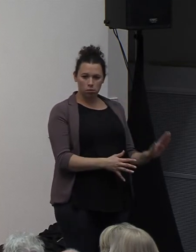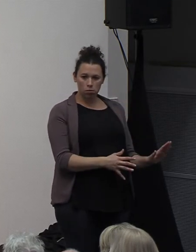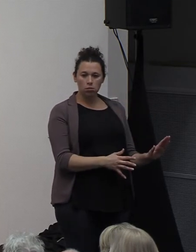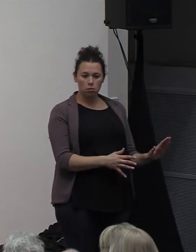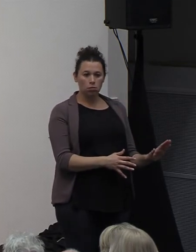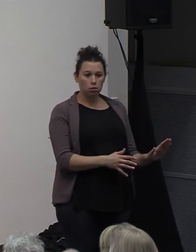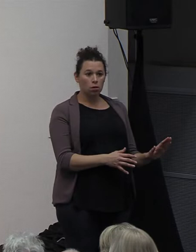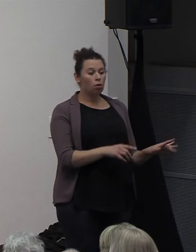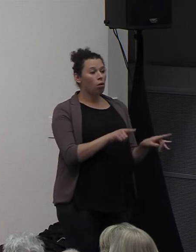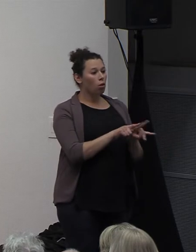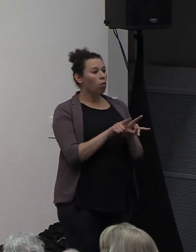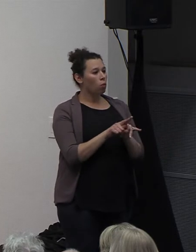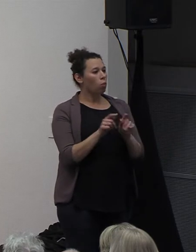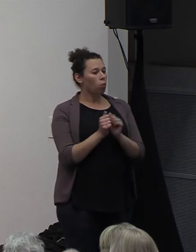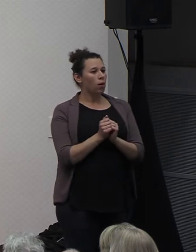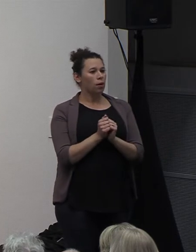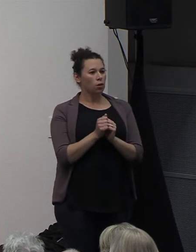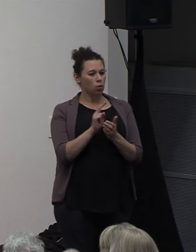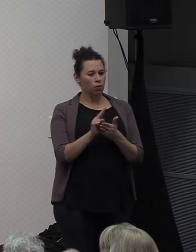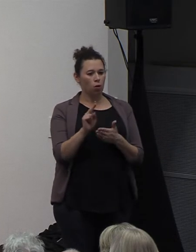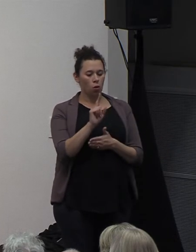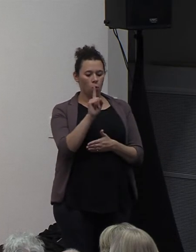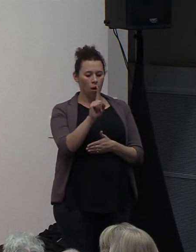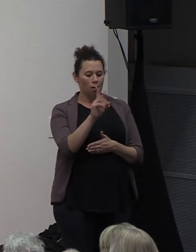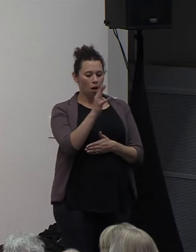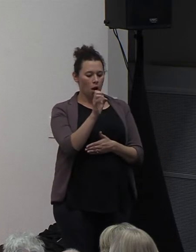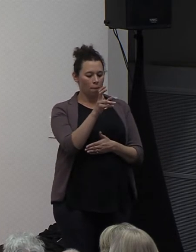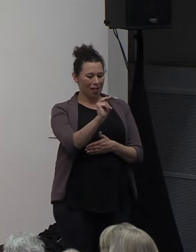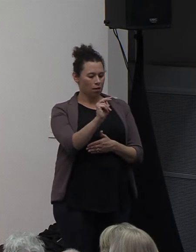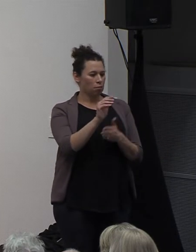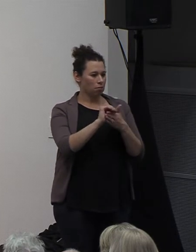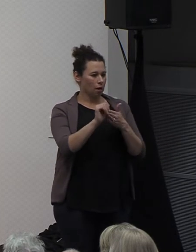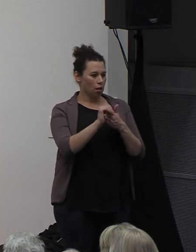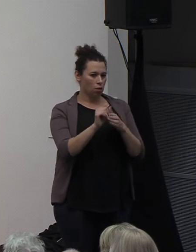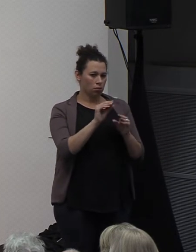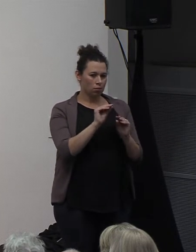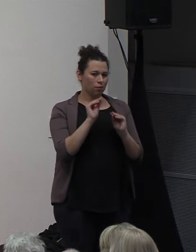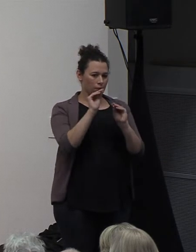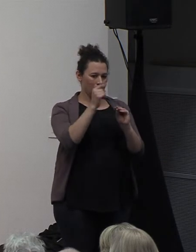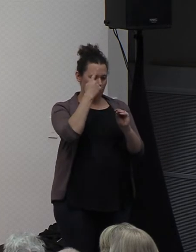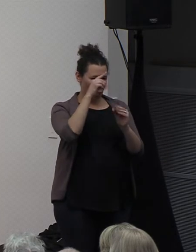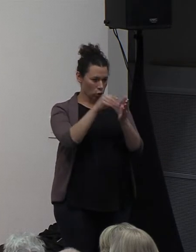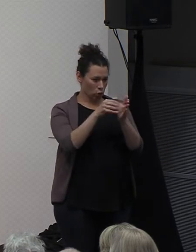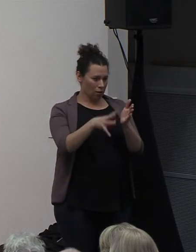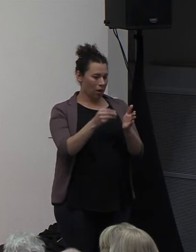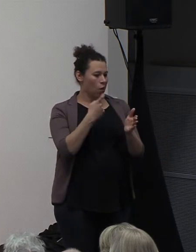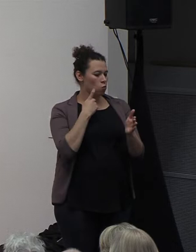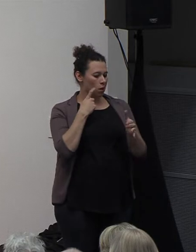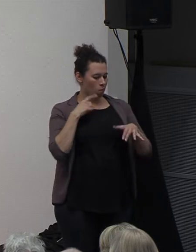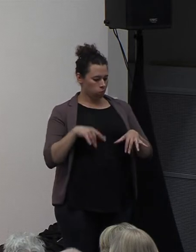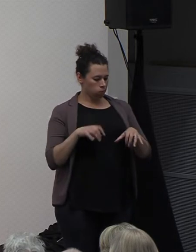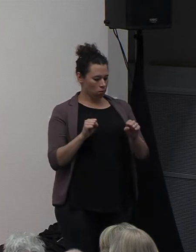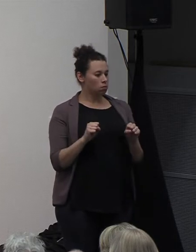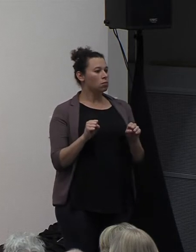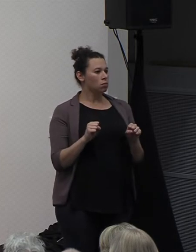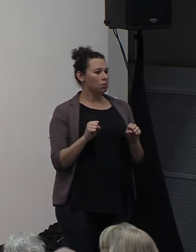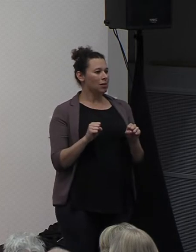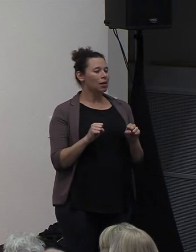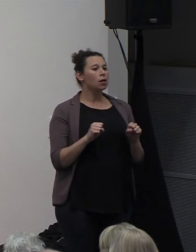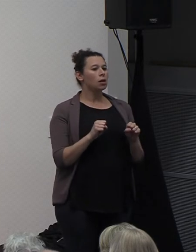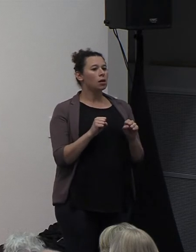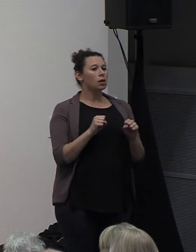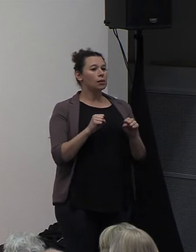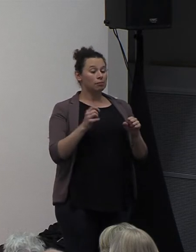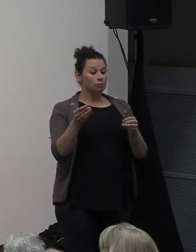unprecedented $1 billion investment in financial aid for students and its recent adoption of a need-blind